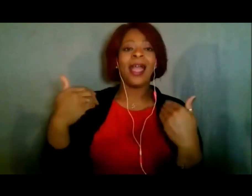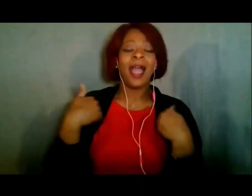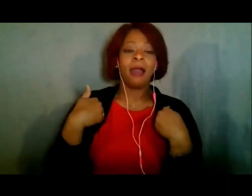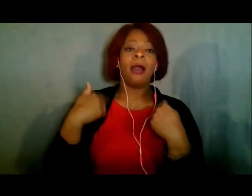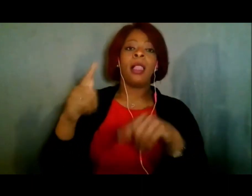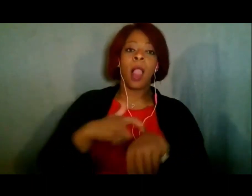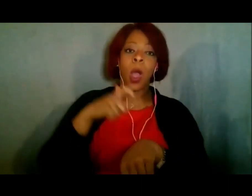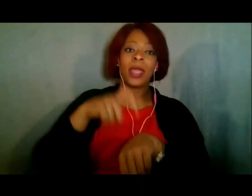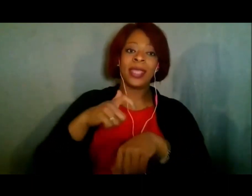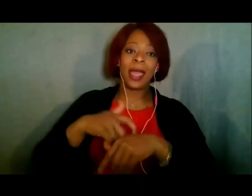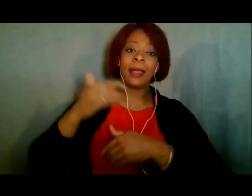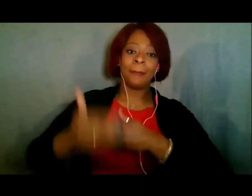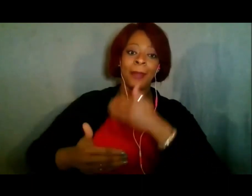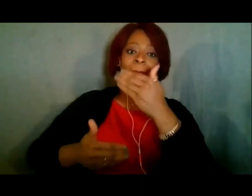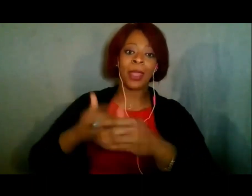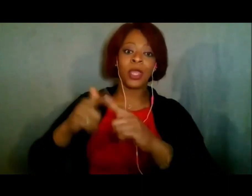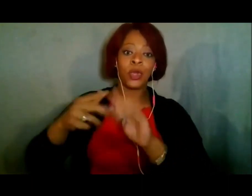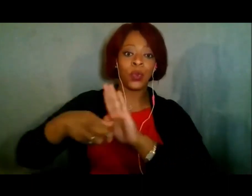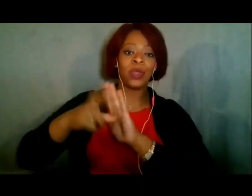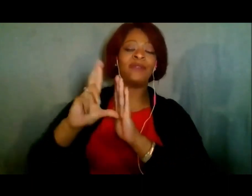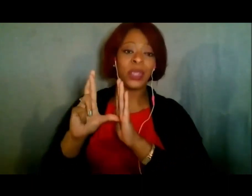time period to review.